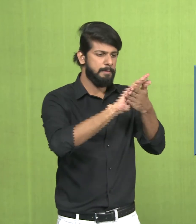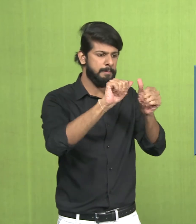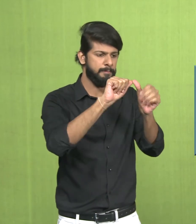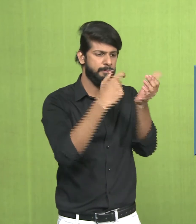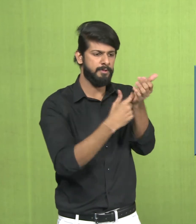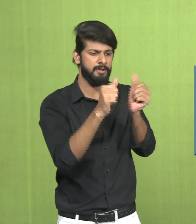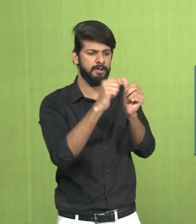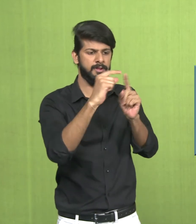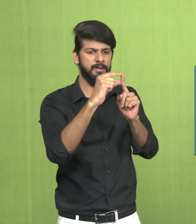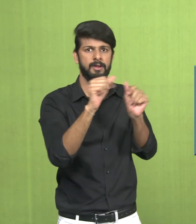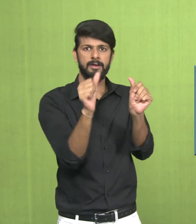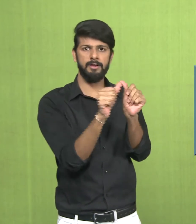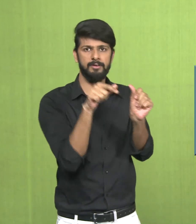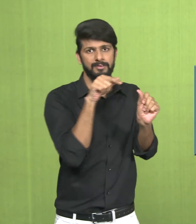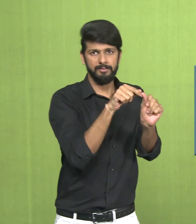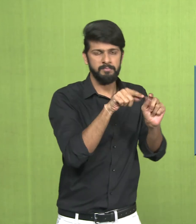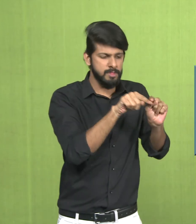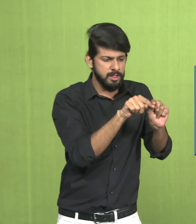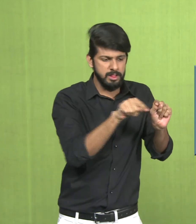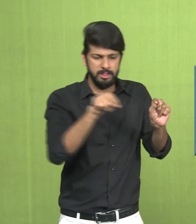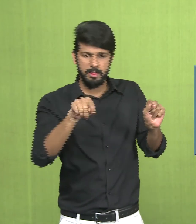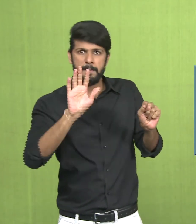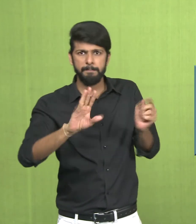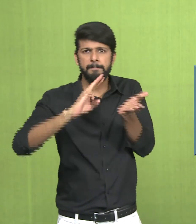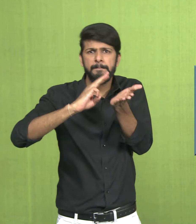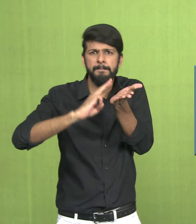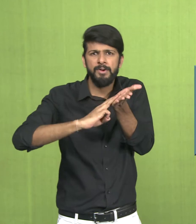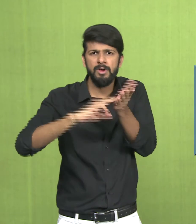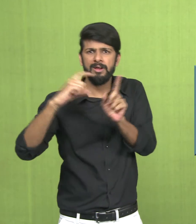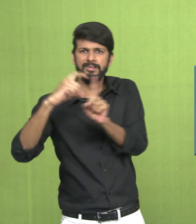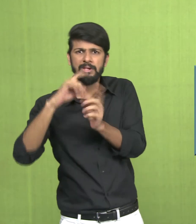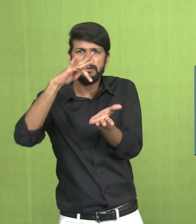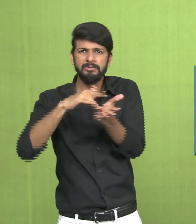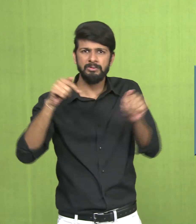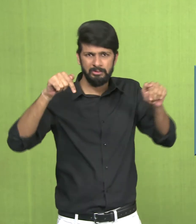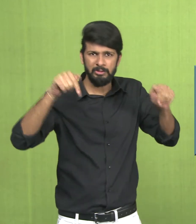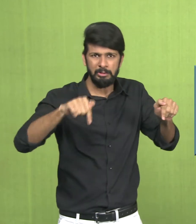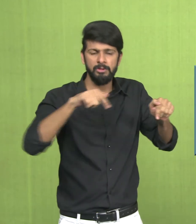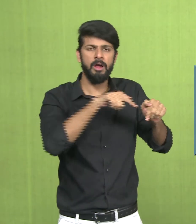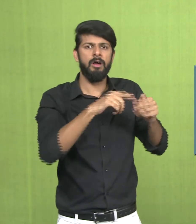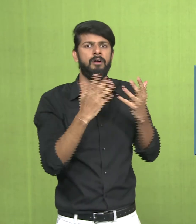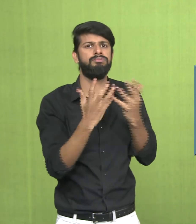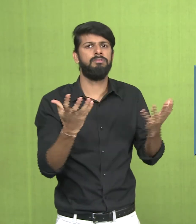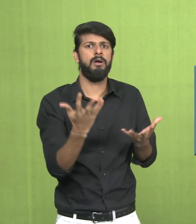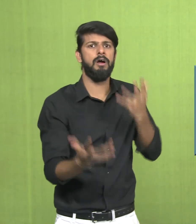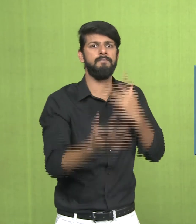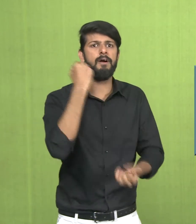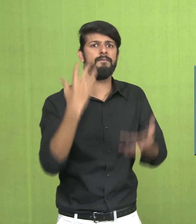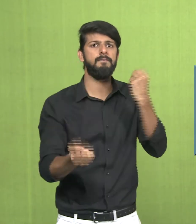The 2 important places of the Indus Valley civilization, one is Harappa and the second is